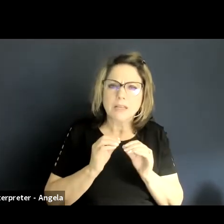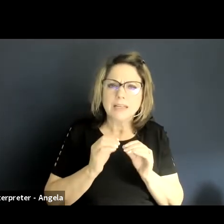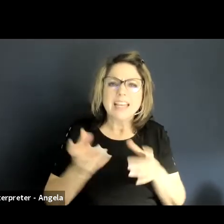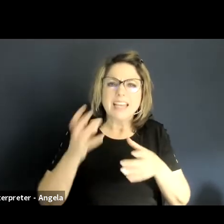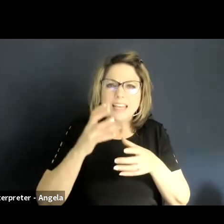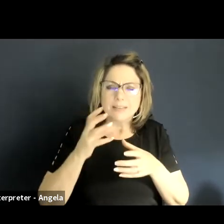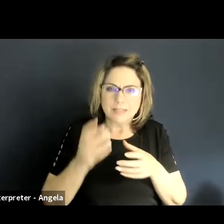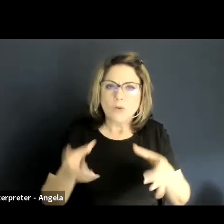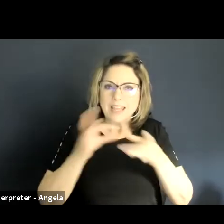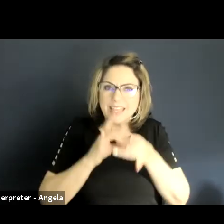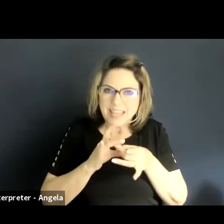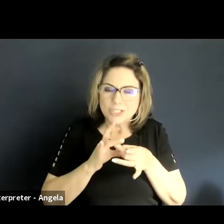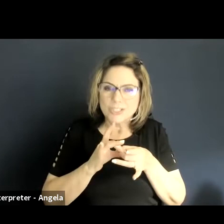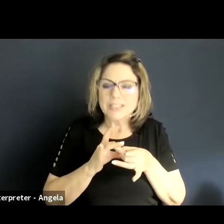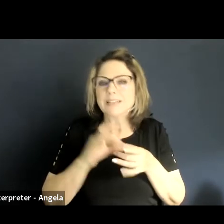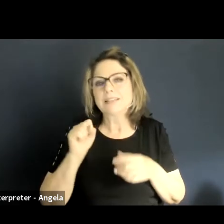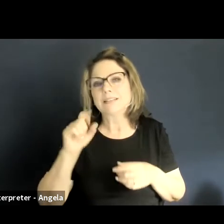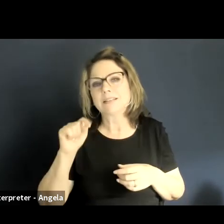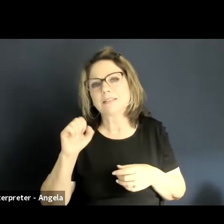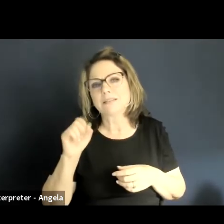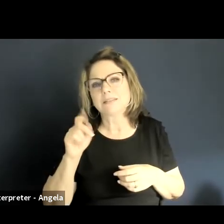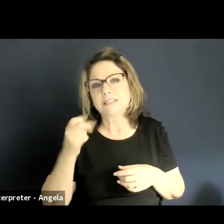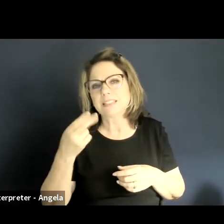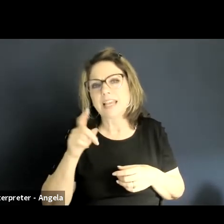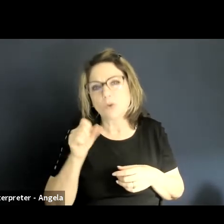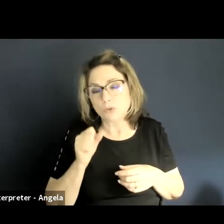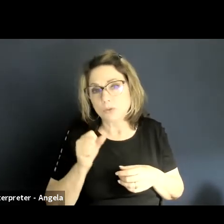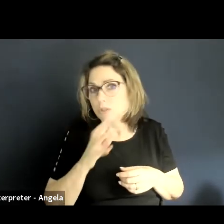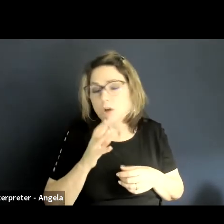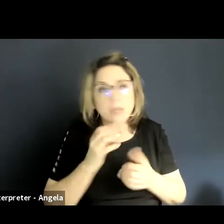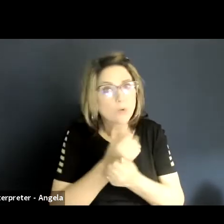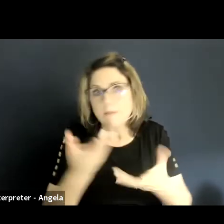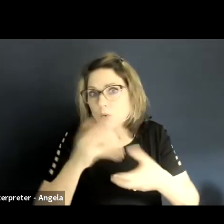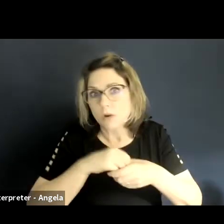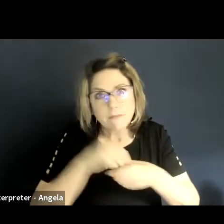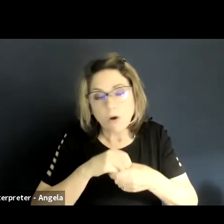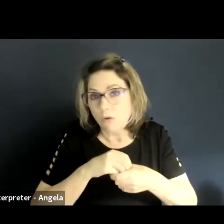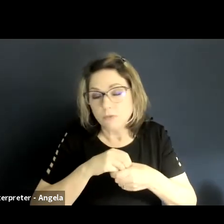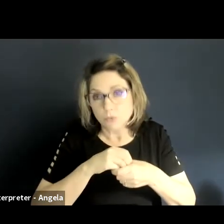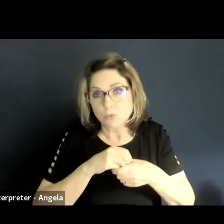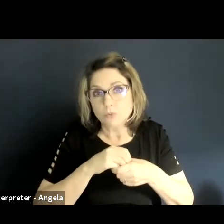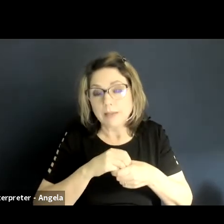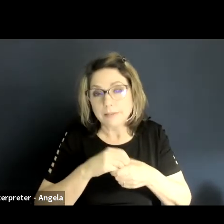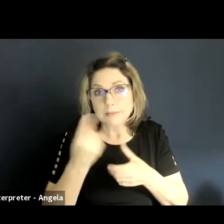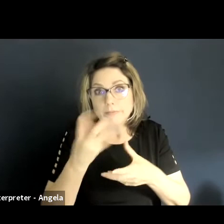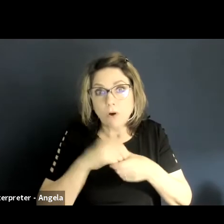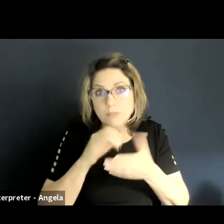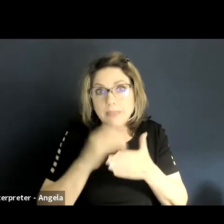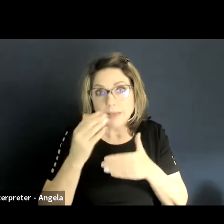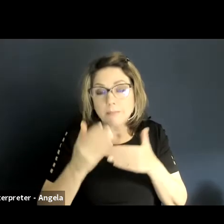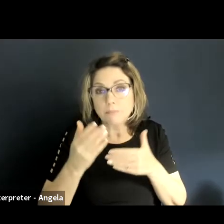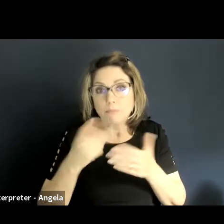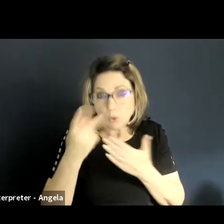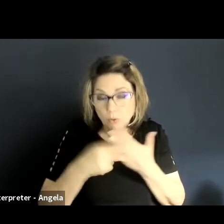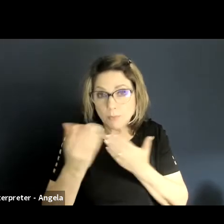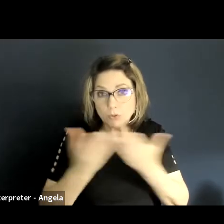That's really just making sure that you're talking to everybody involved who has a stake in the program or service and what they're looking to get